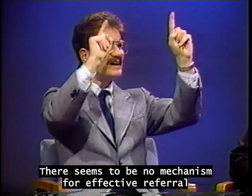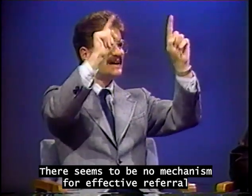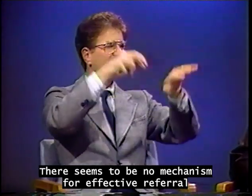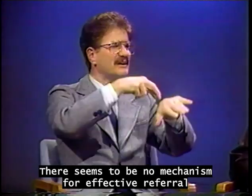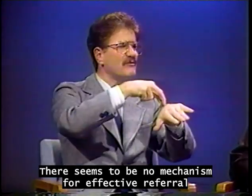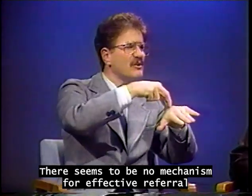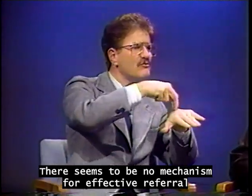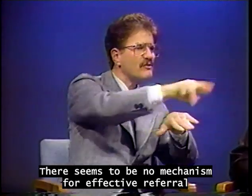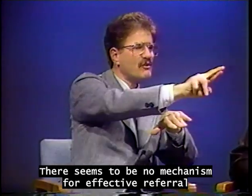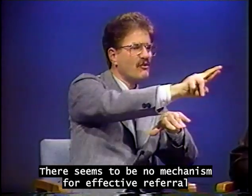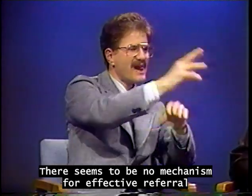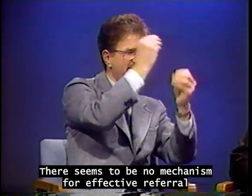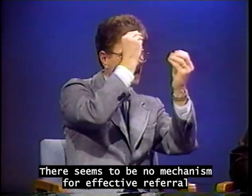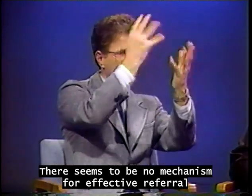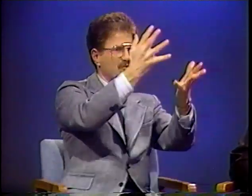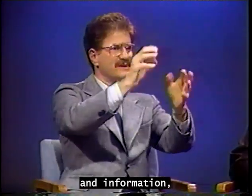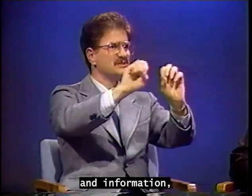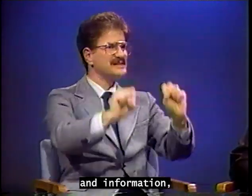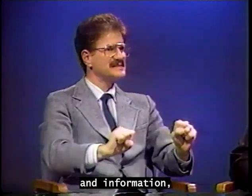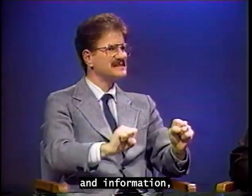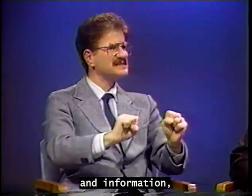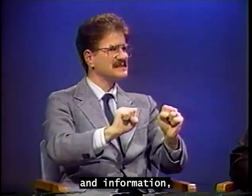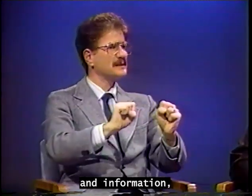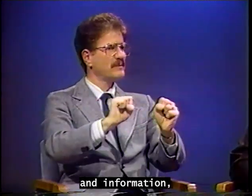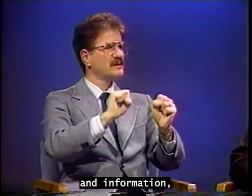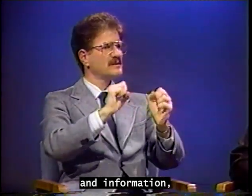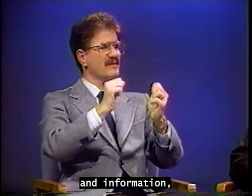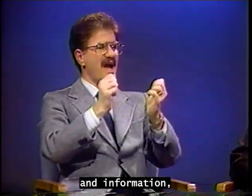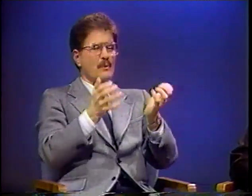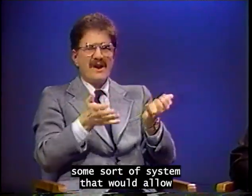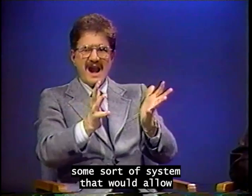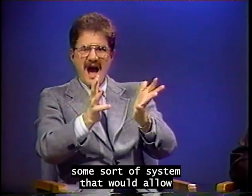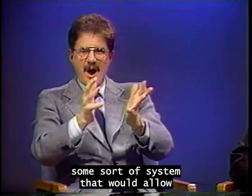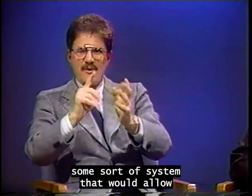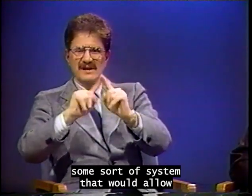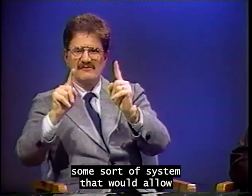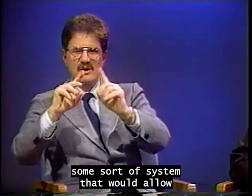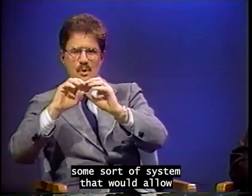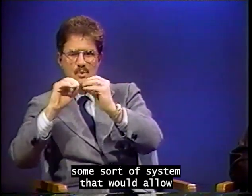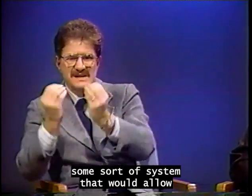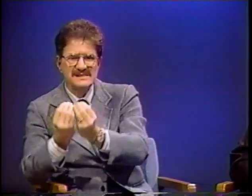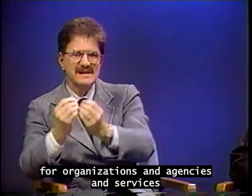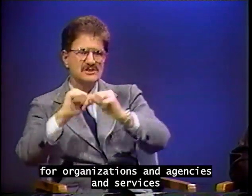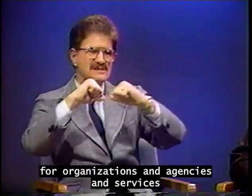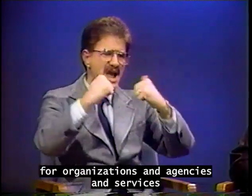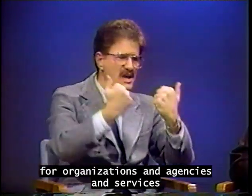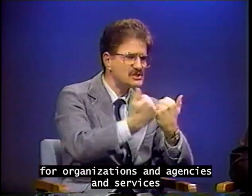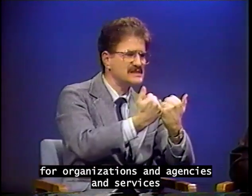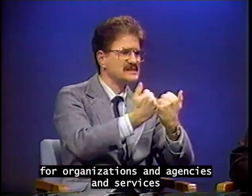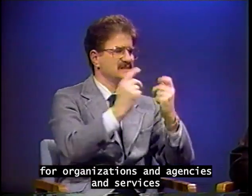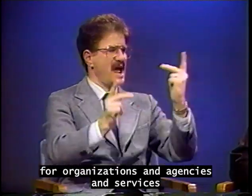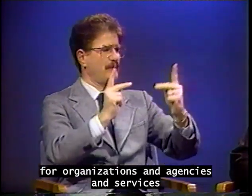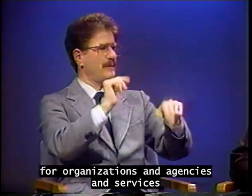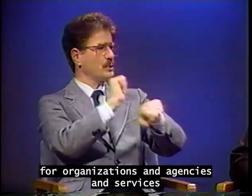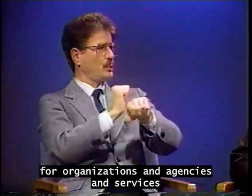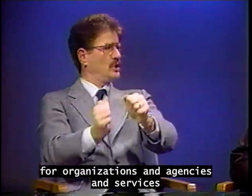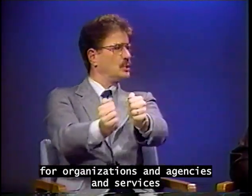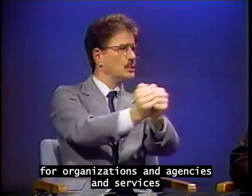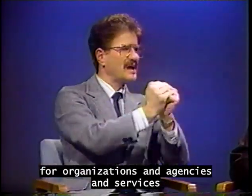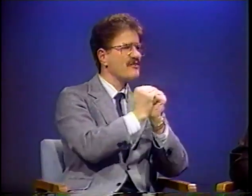for effective referral and information. Some sort of system that would allow for organizations and agencies and services